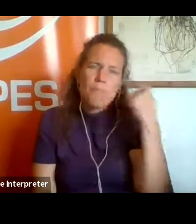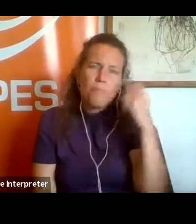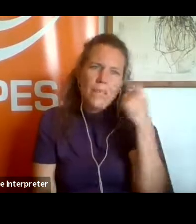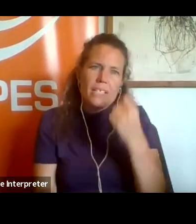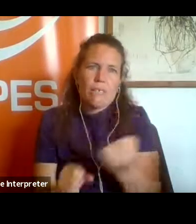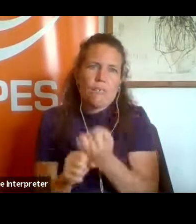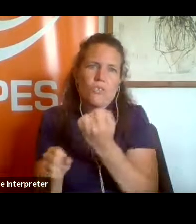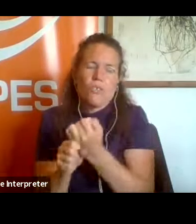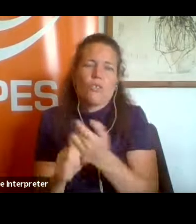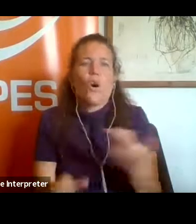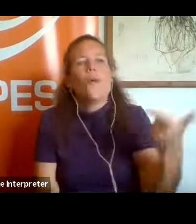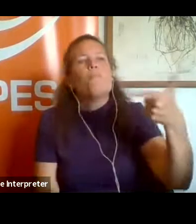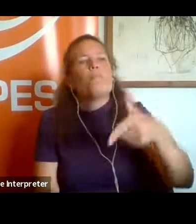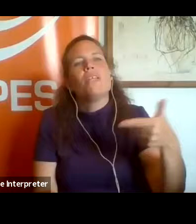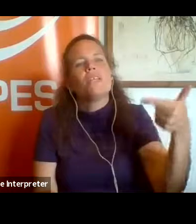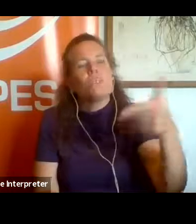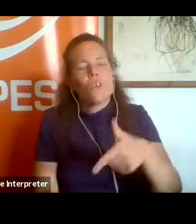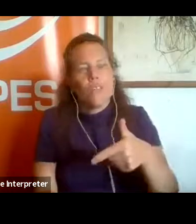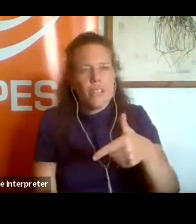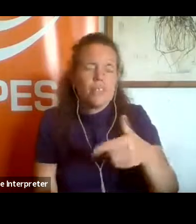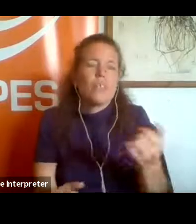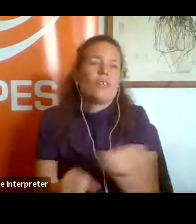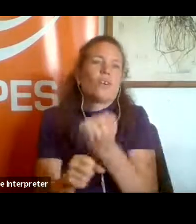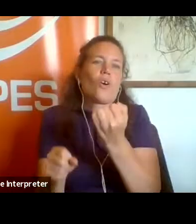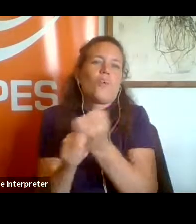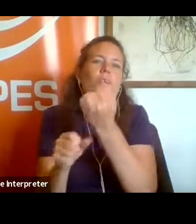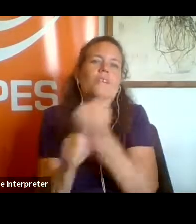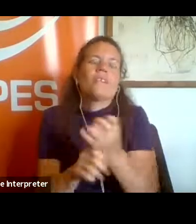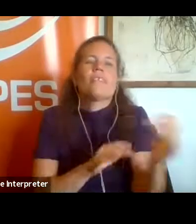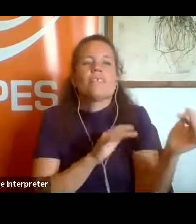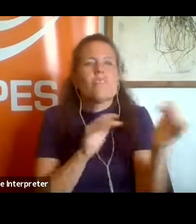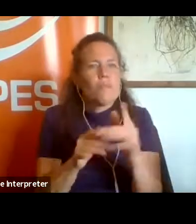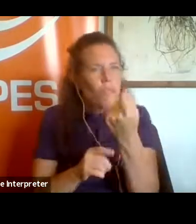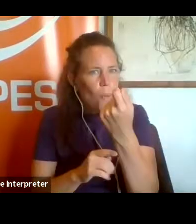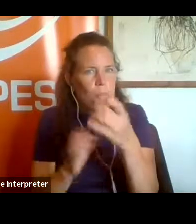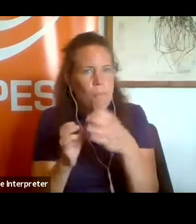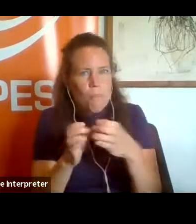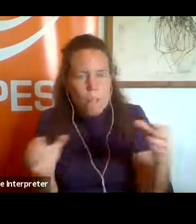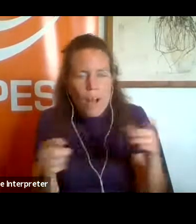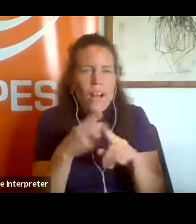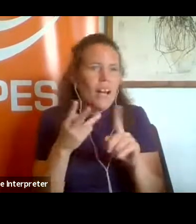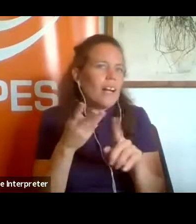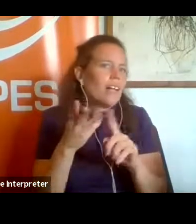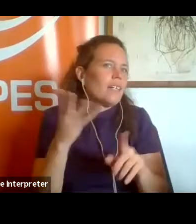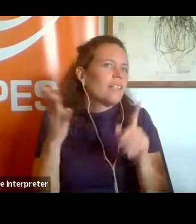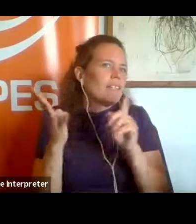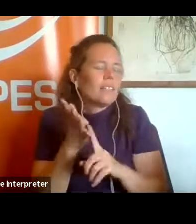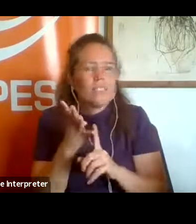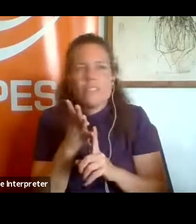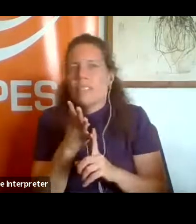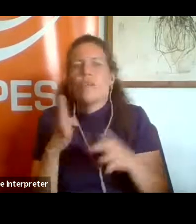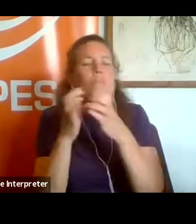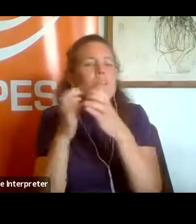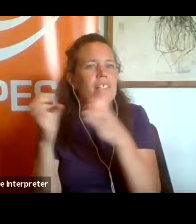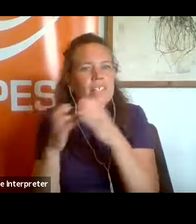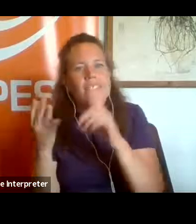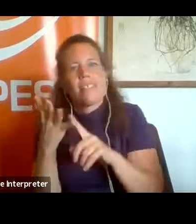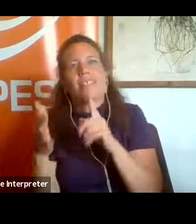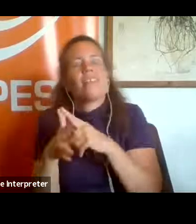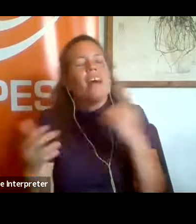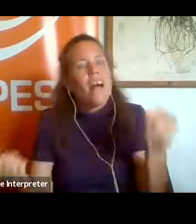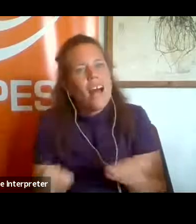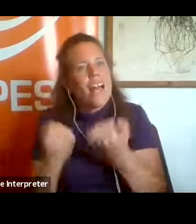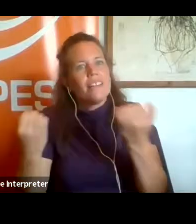like petroleum companies. We've seen cyber attacks on banks, on power stations, on businesses, entertainment